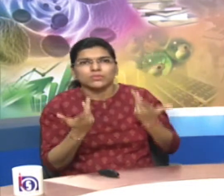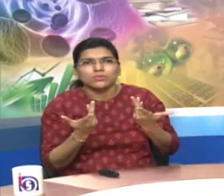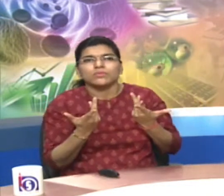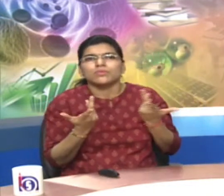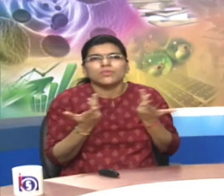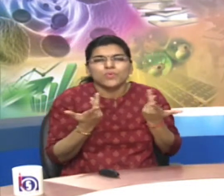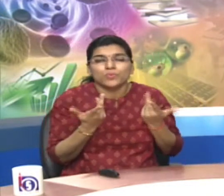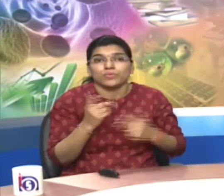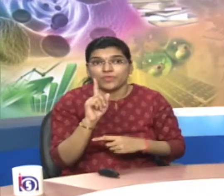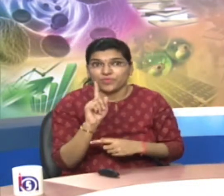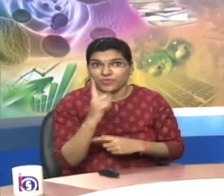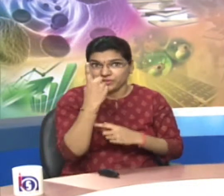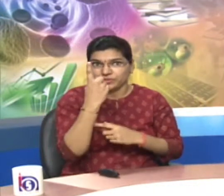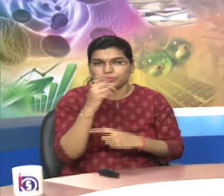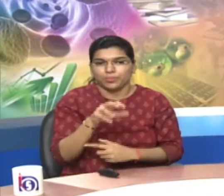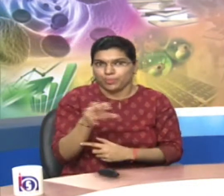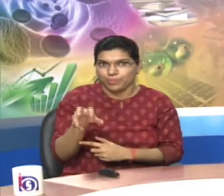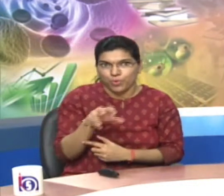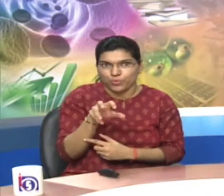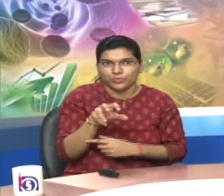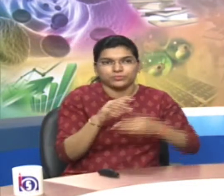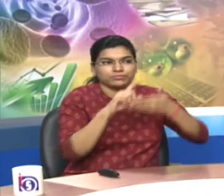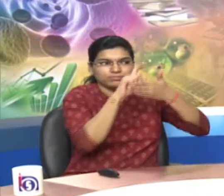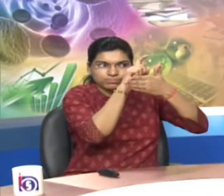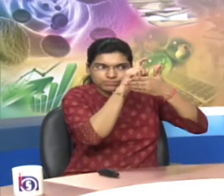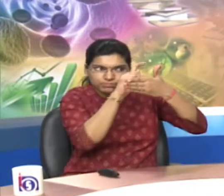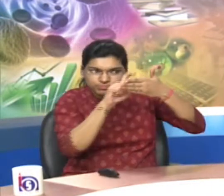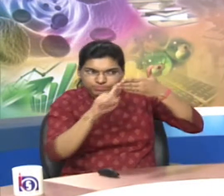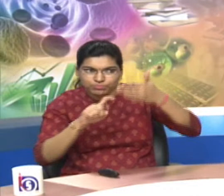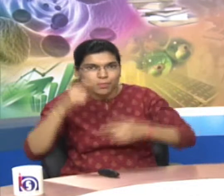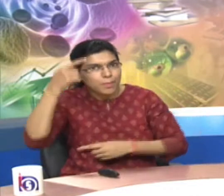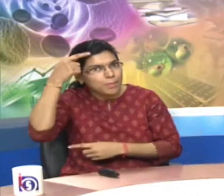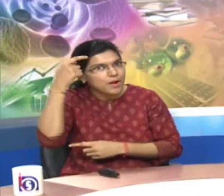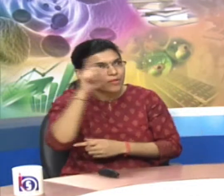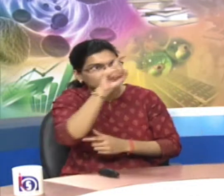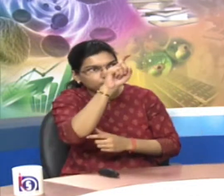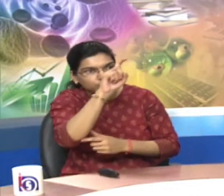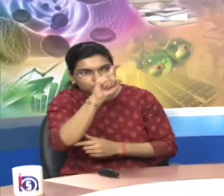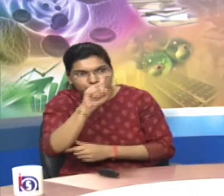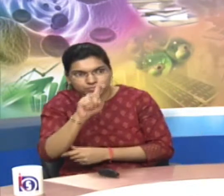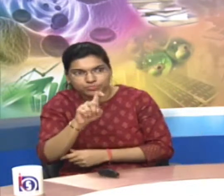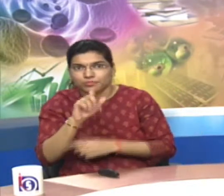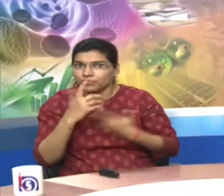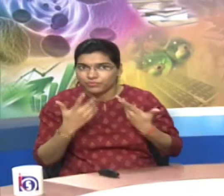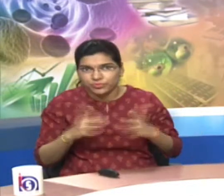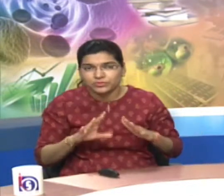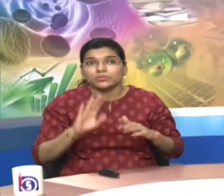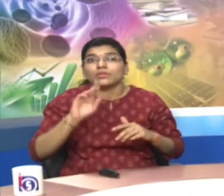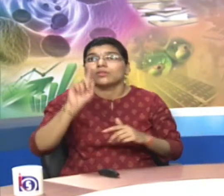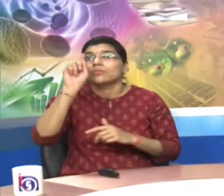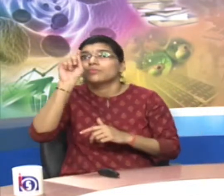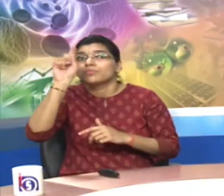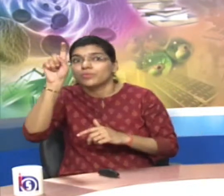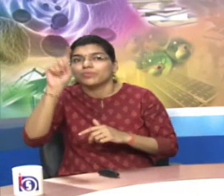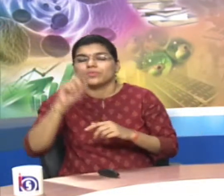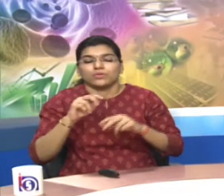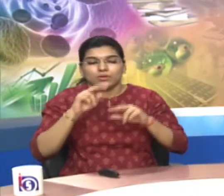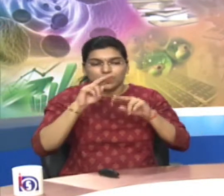but that is not visible fully. In that case, we can drag the mouse till the